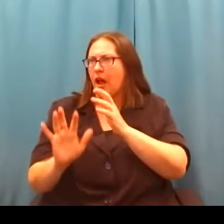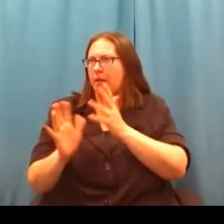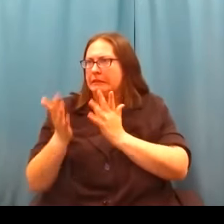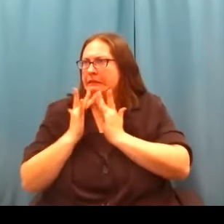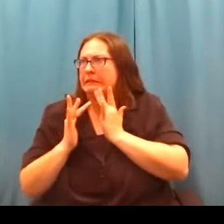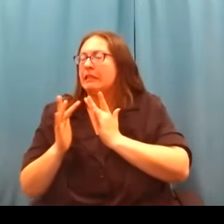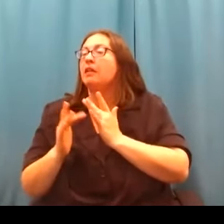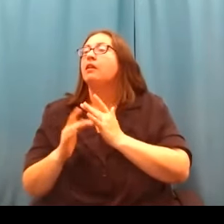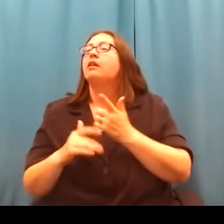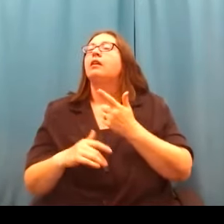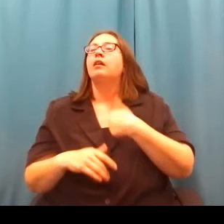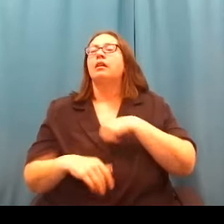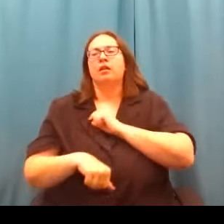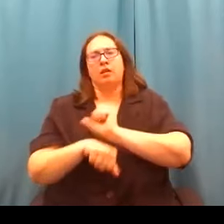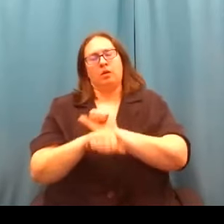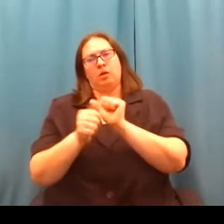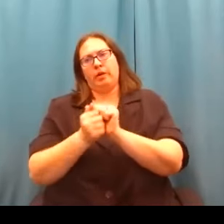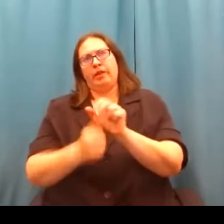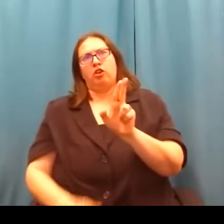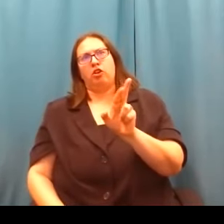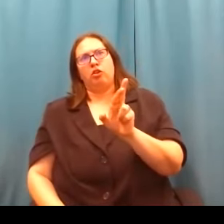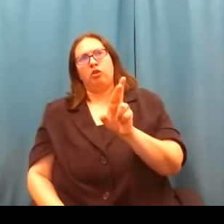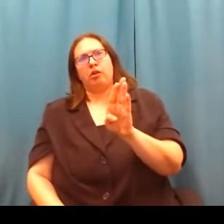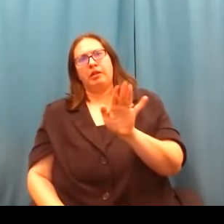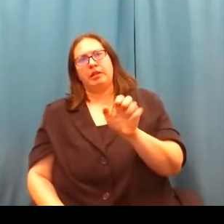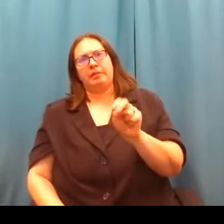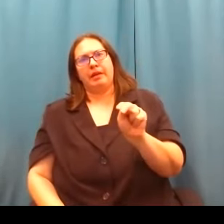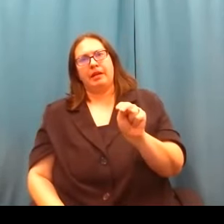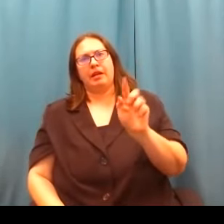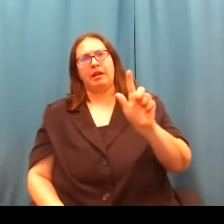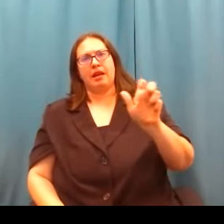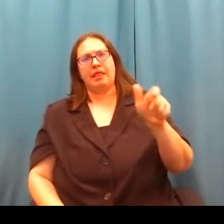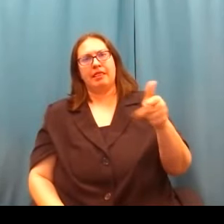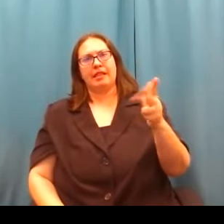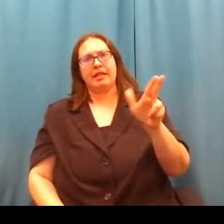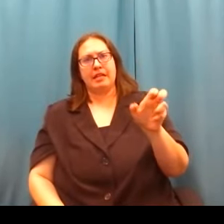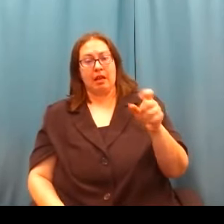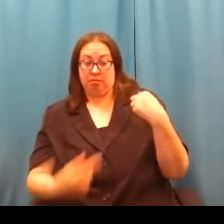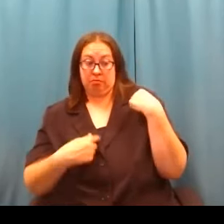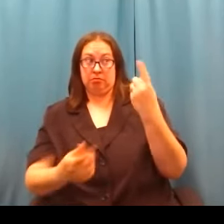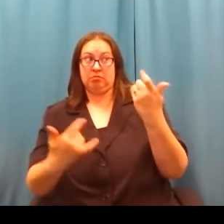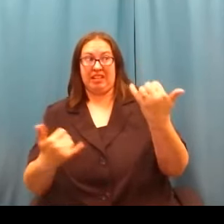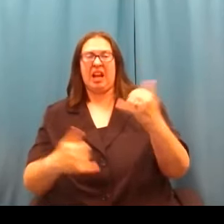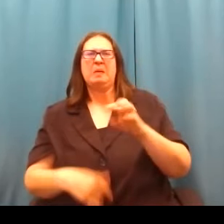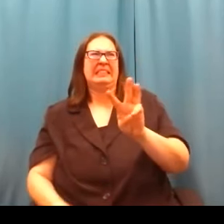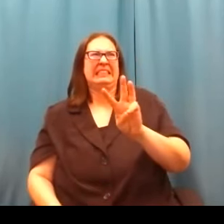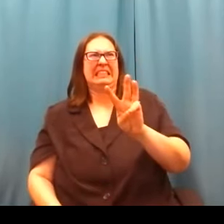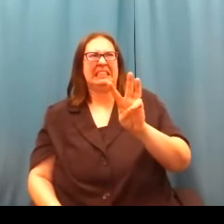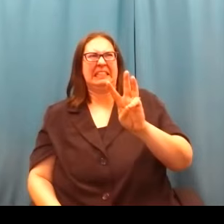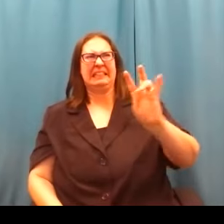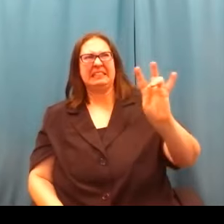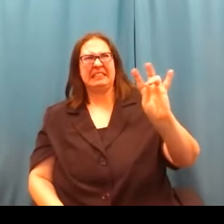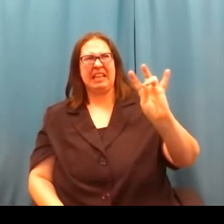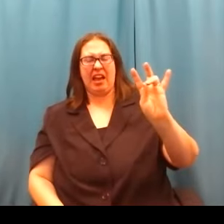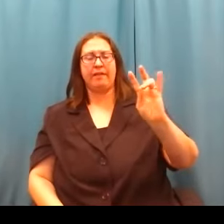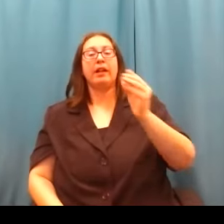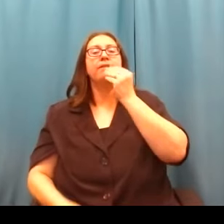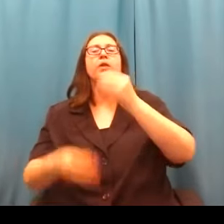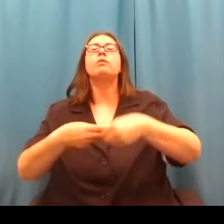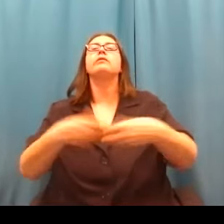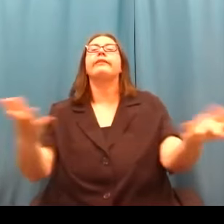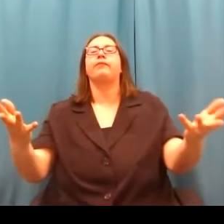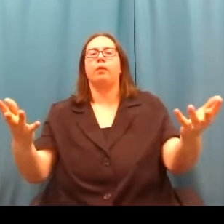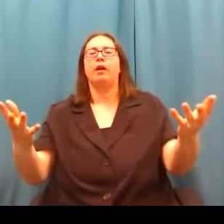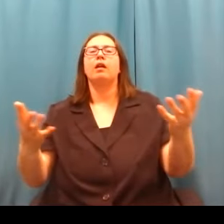Urban League, and they have done about 6 or 7 food giveaways now, some in St. Louis County, some in St.